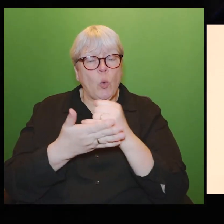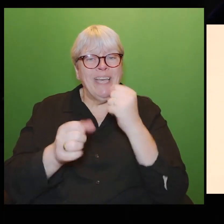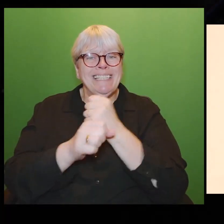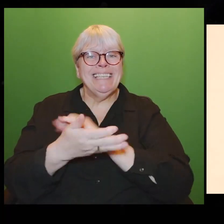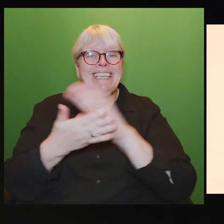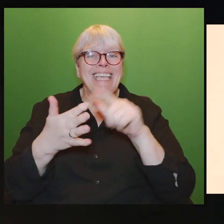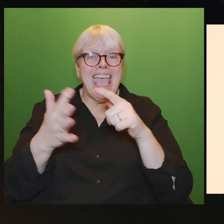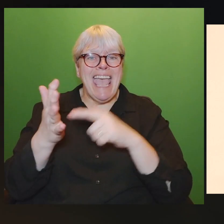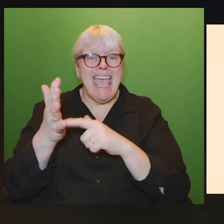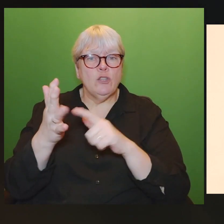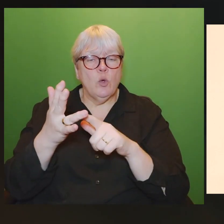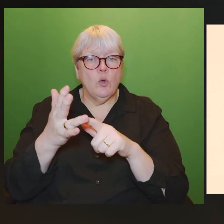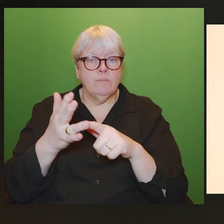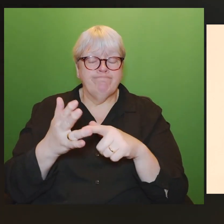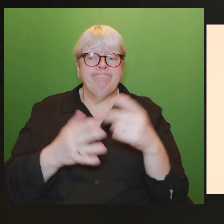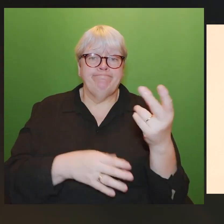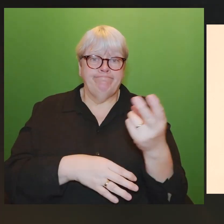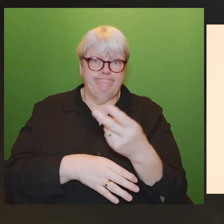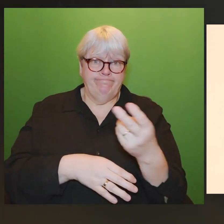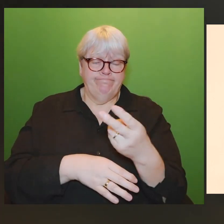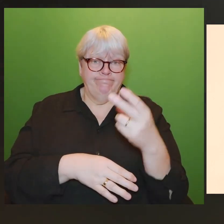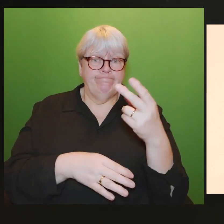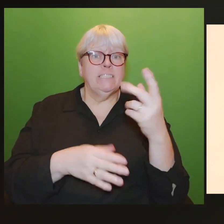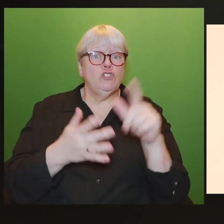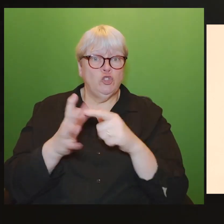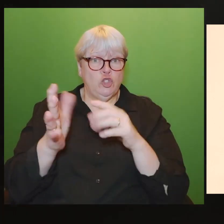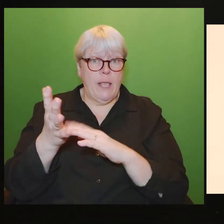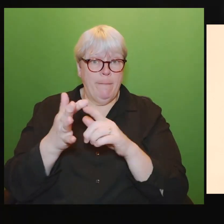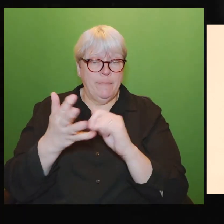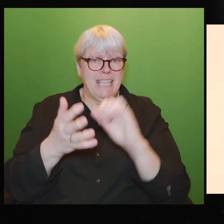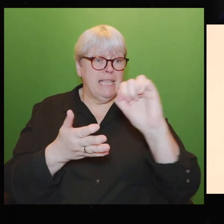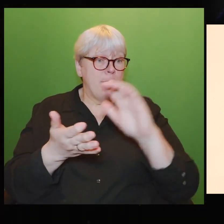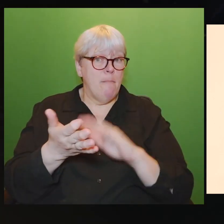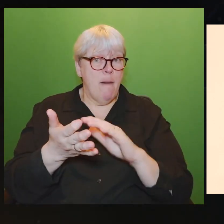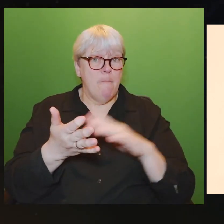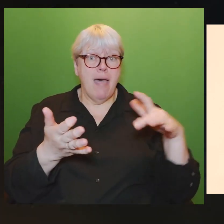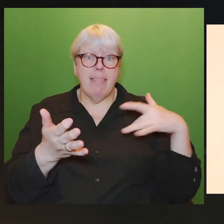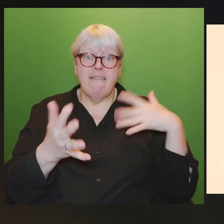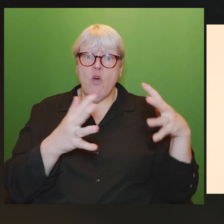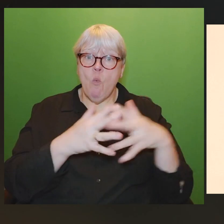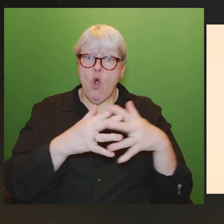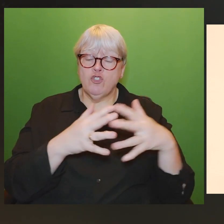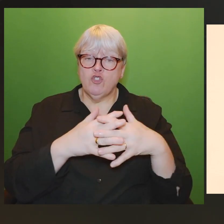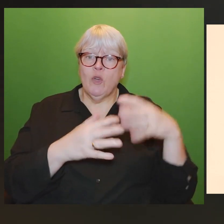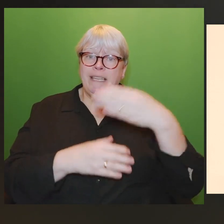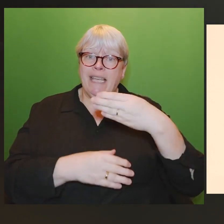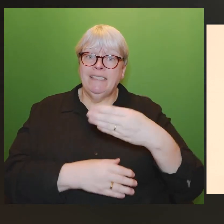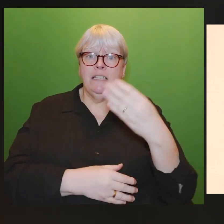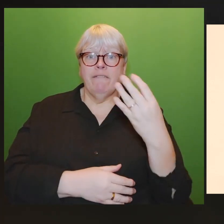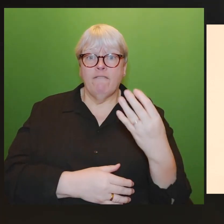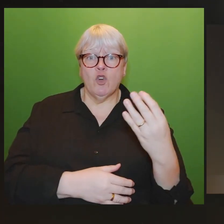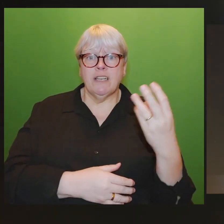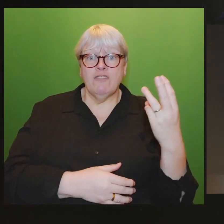Through discovering where my grandmother died, I was able to trace her will. and I found out that she left everything to